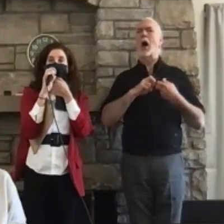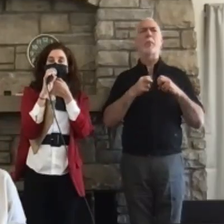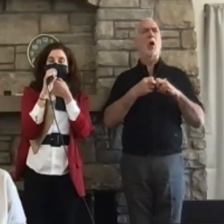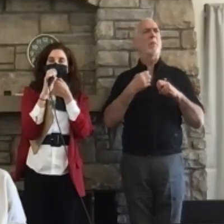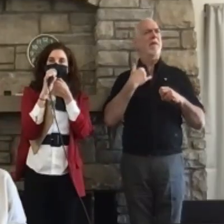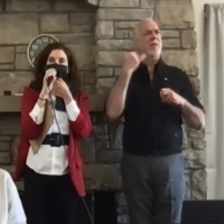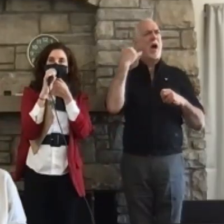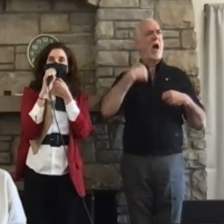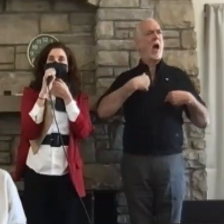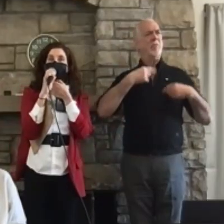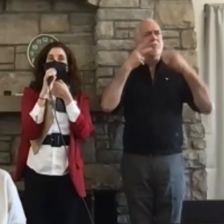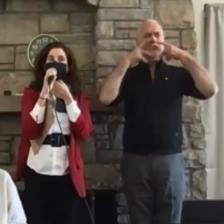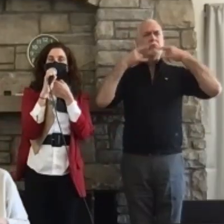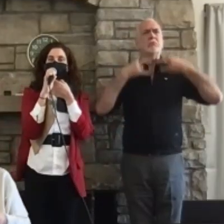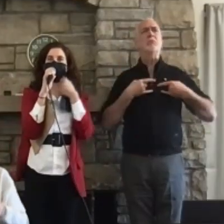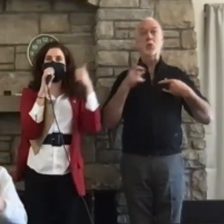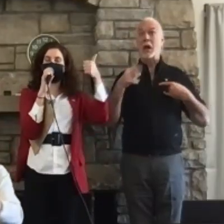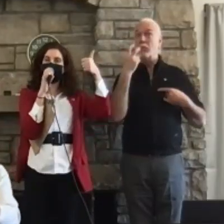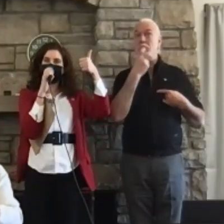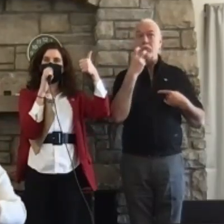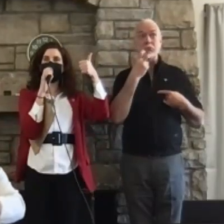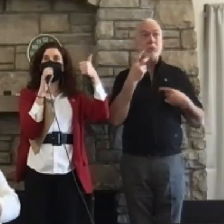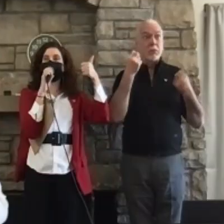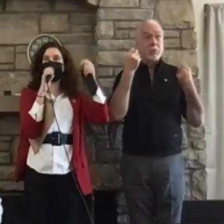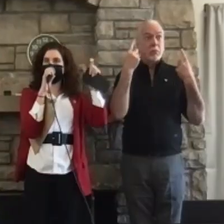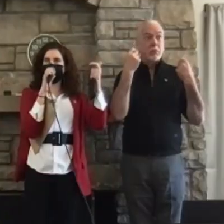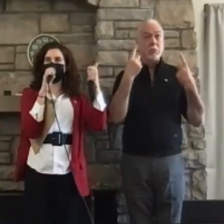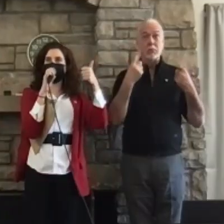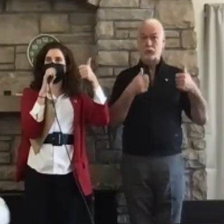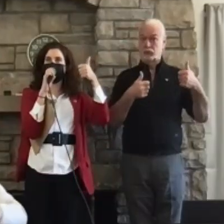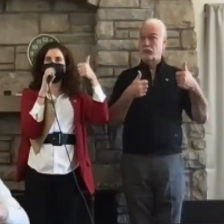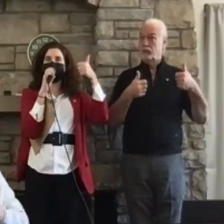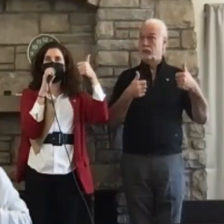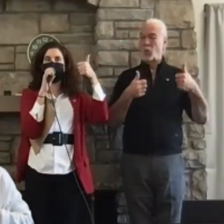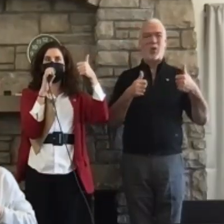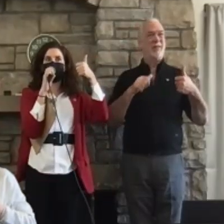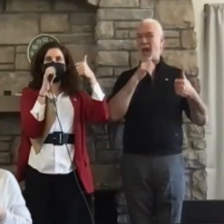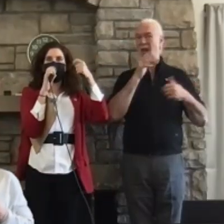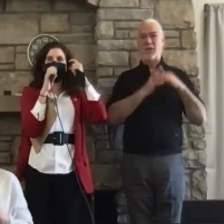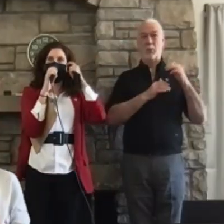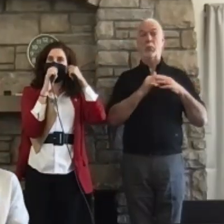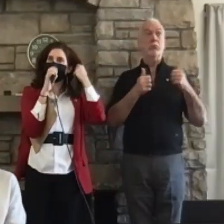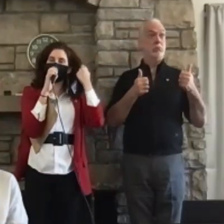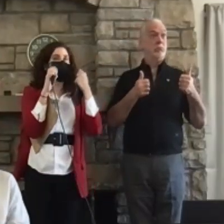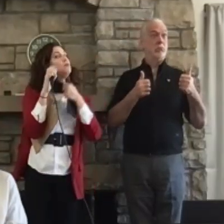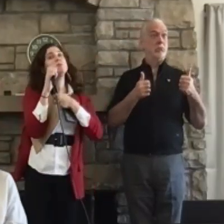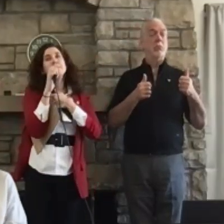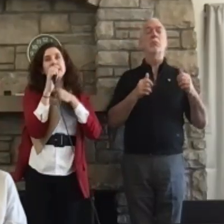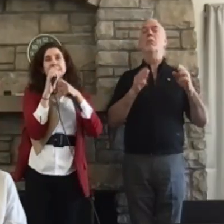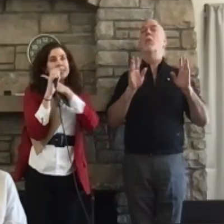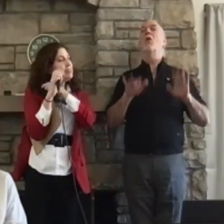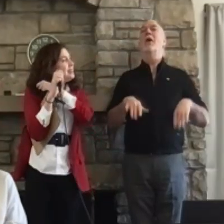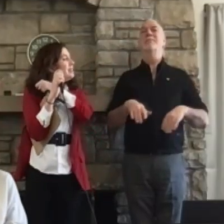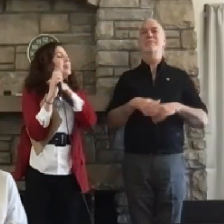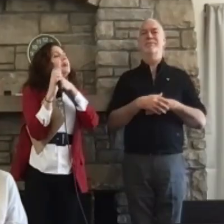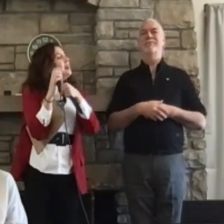my mask so that for lip reading purposes, just give a thumbs up if that makes you feel uncomfortable. Otherwise, I will remove my